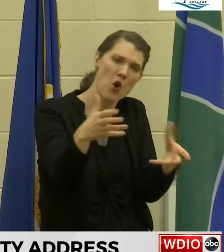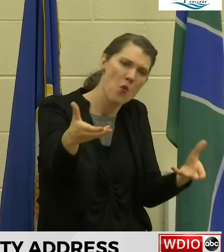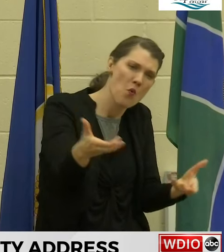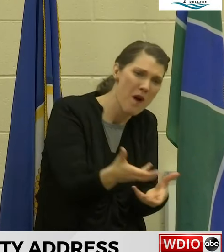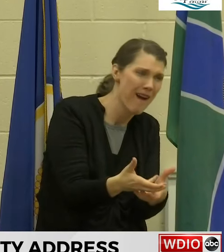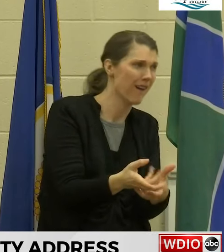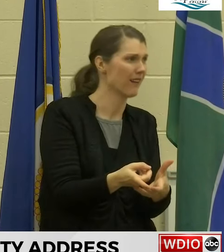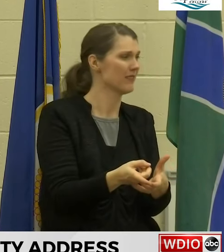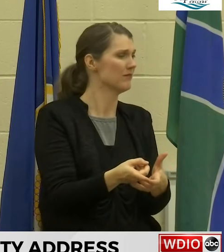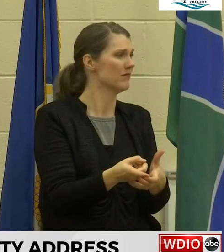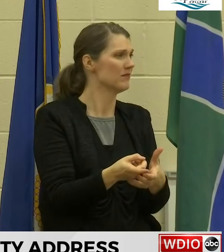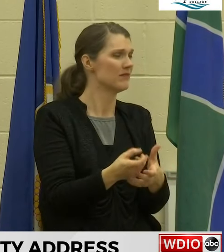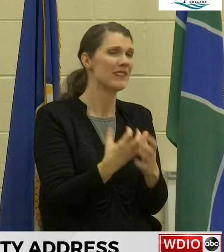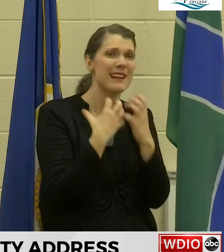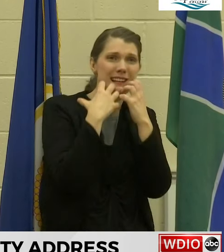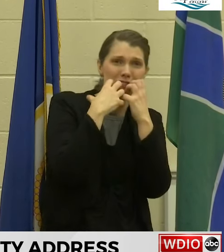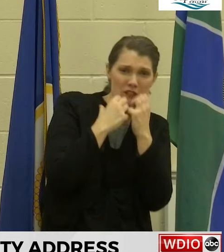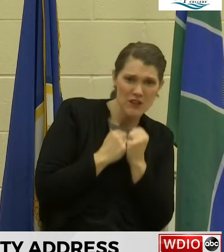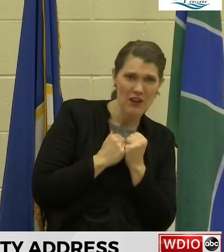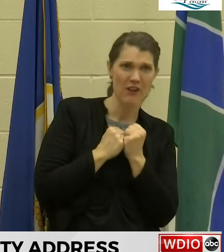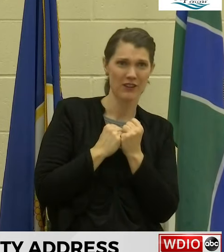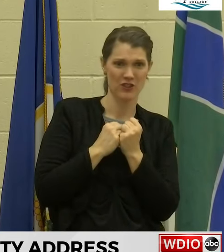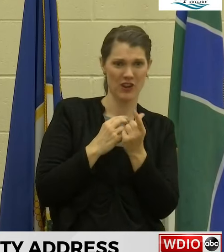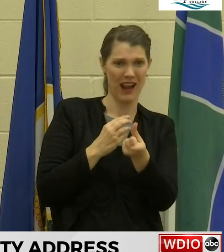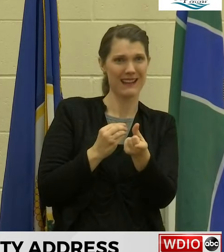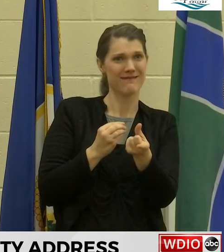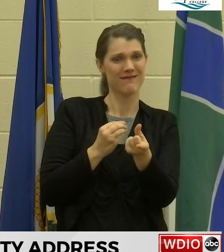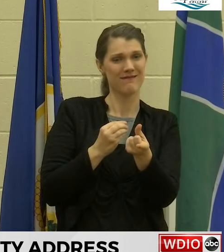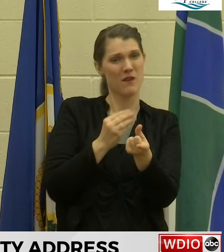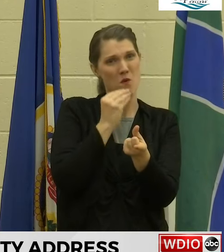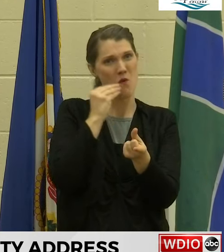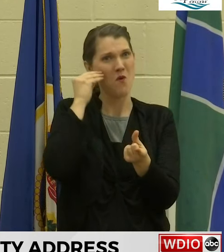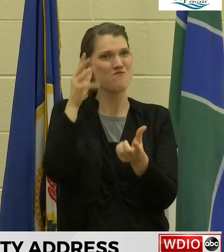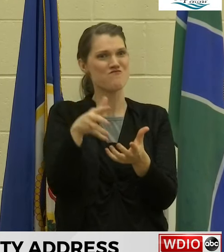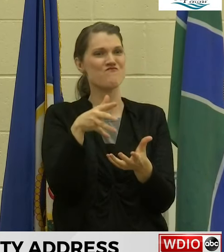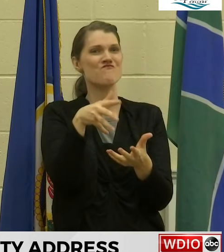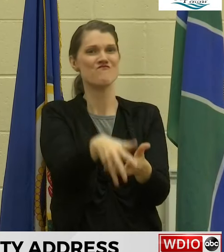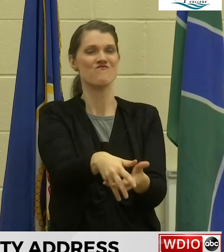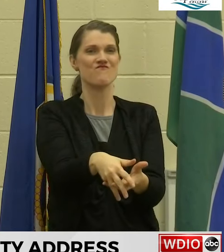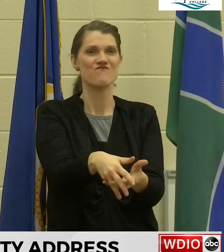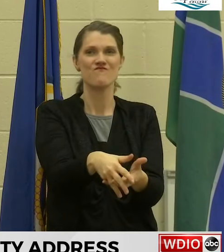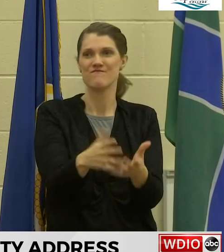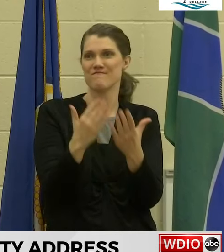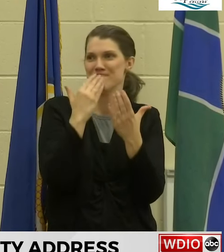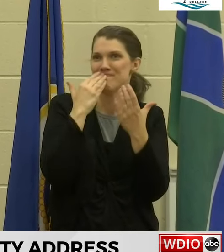cherished, and home. Thank you.